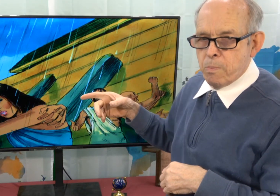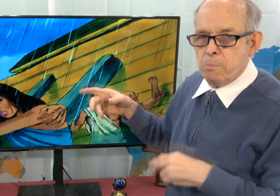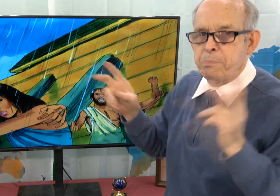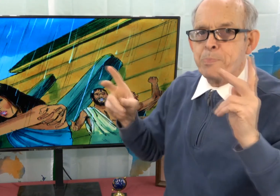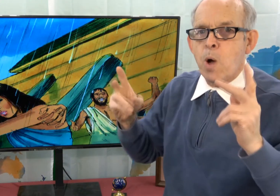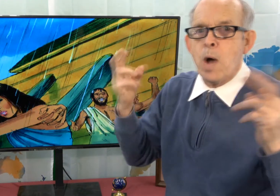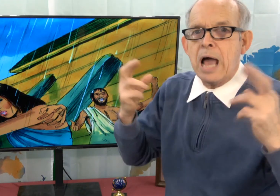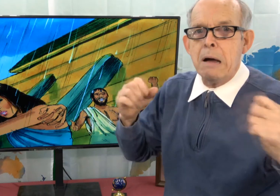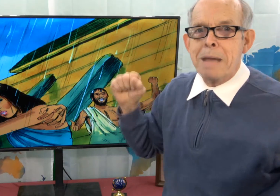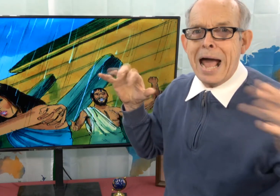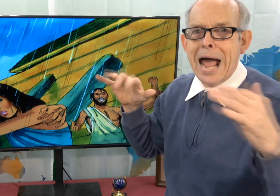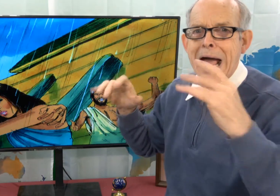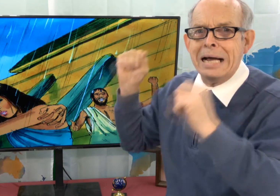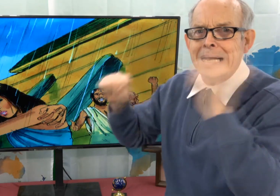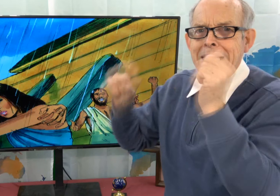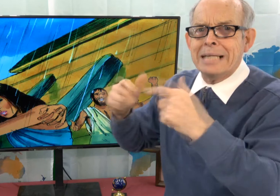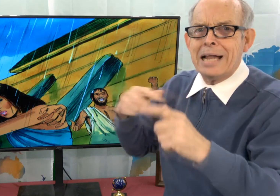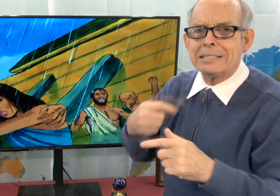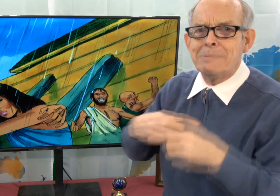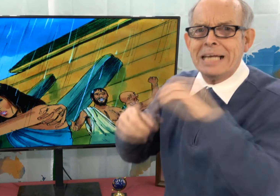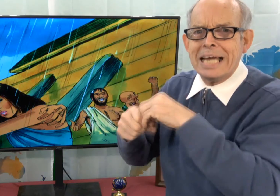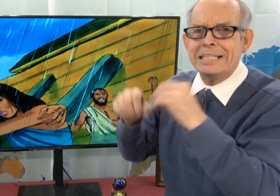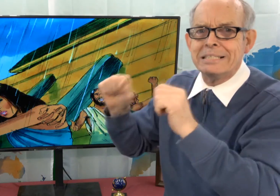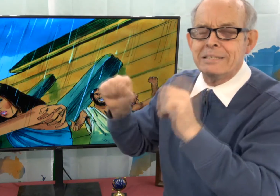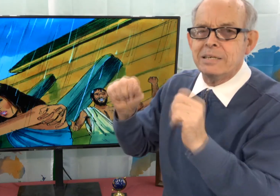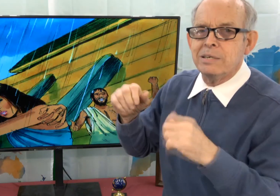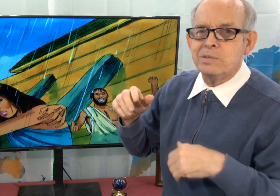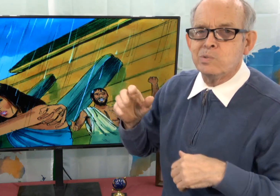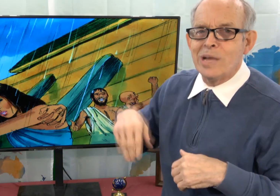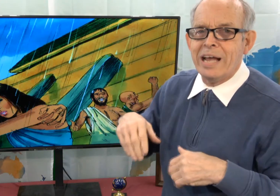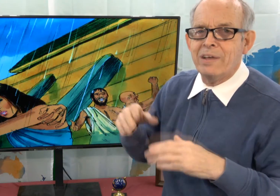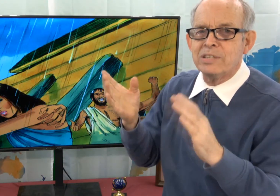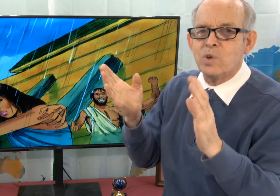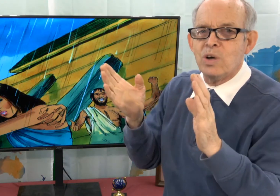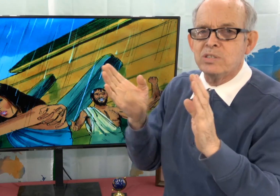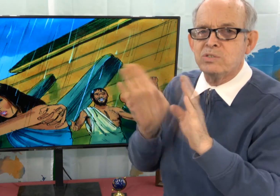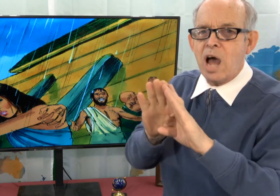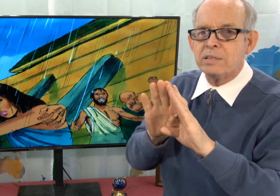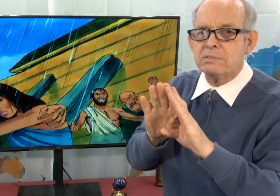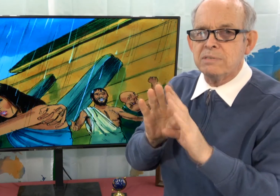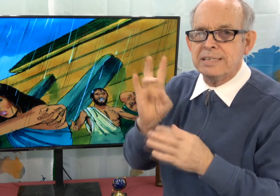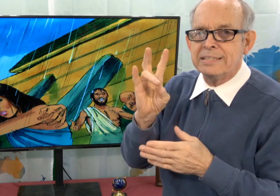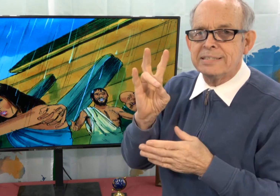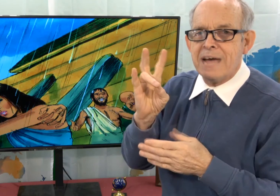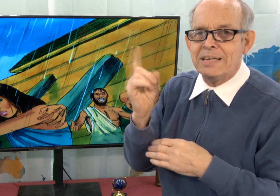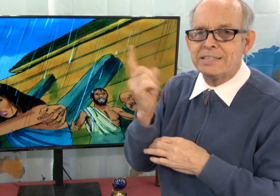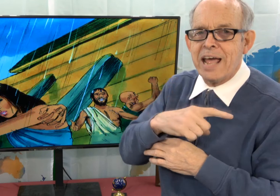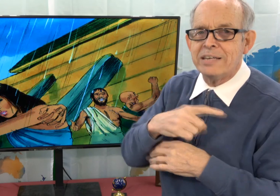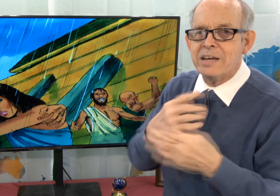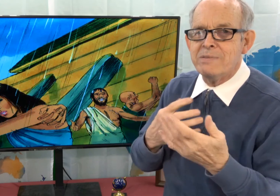boom! People were like, ah, let us come in! Today, the door is shut. Every day,